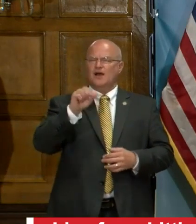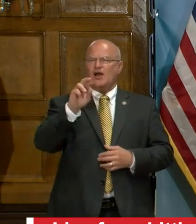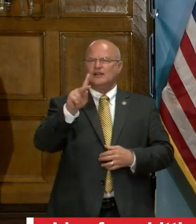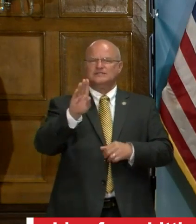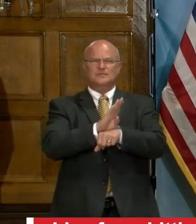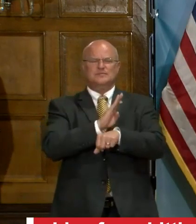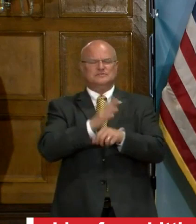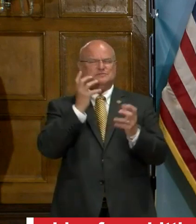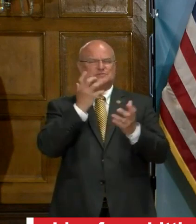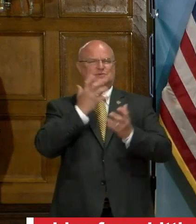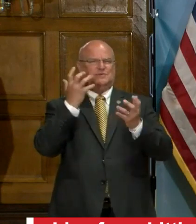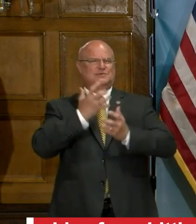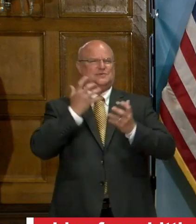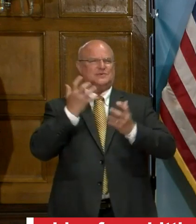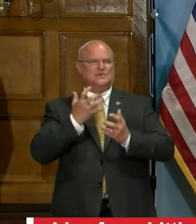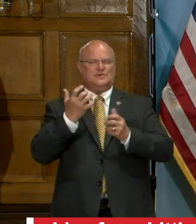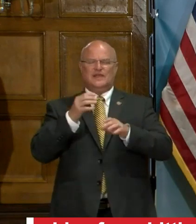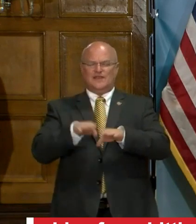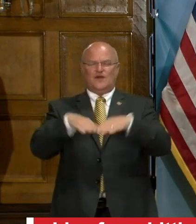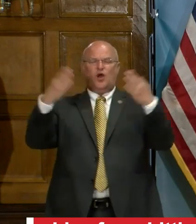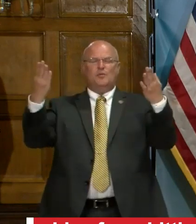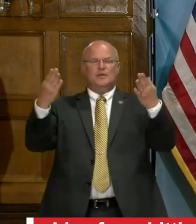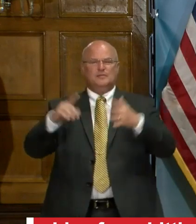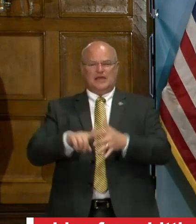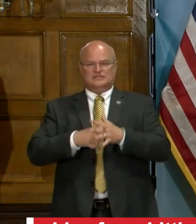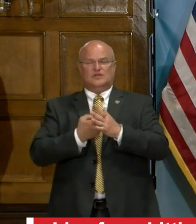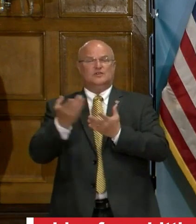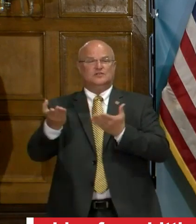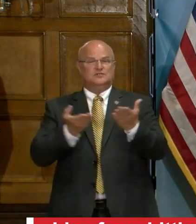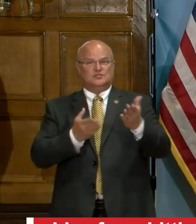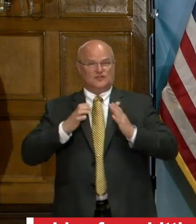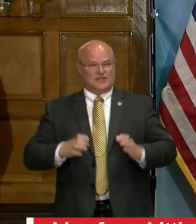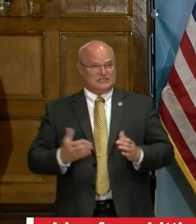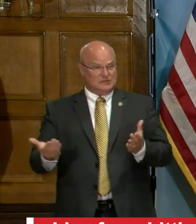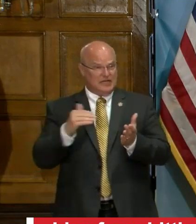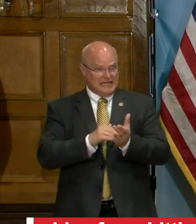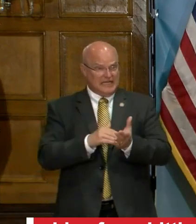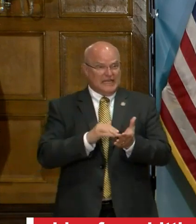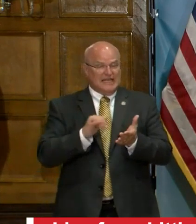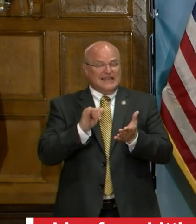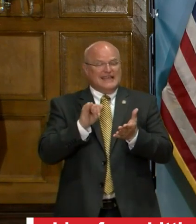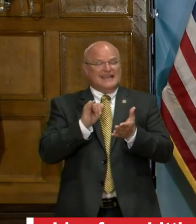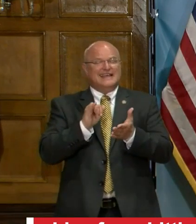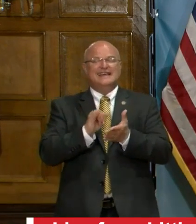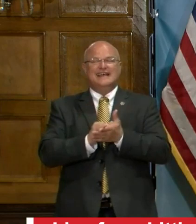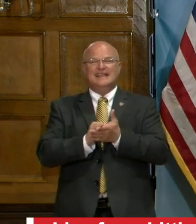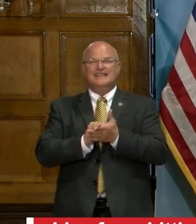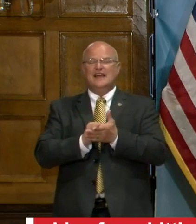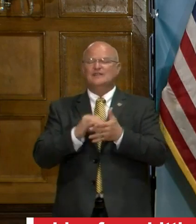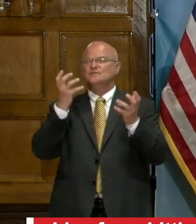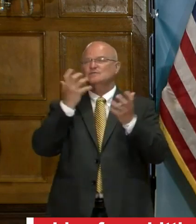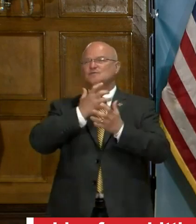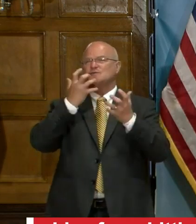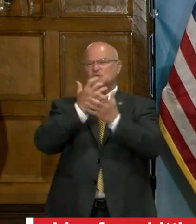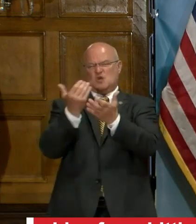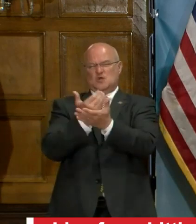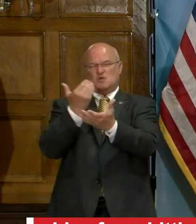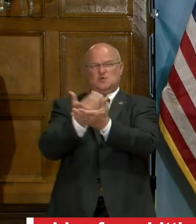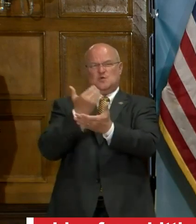Arkansas businesses out there that have reopened and that are starting to serve customers again in ways that are novel and